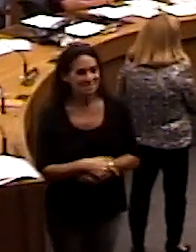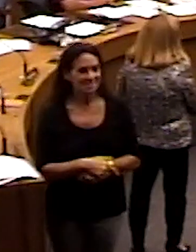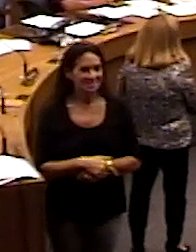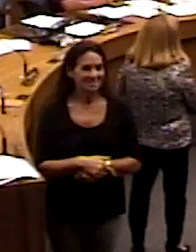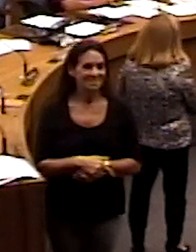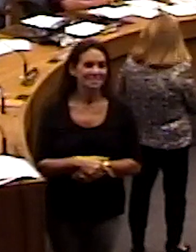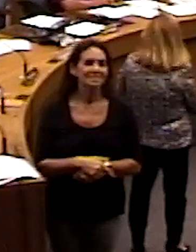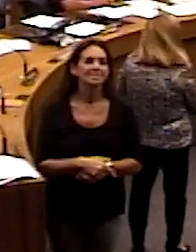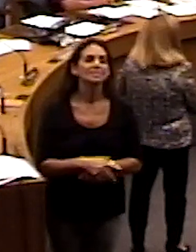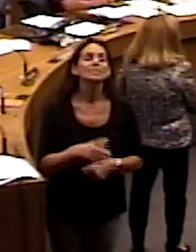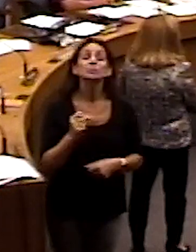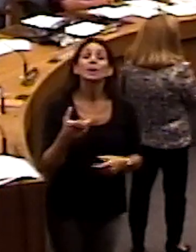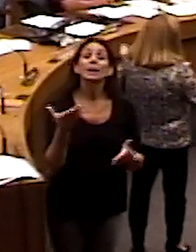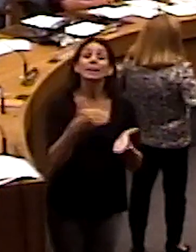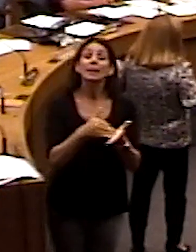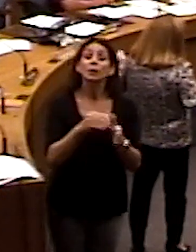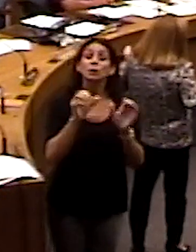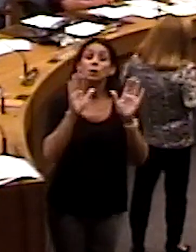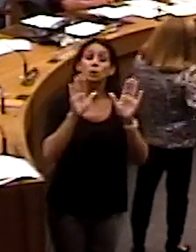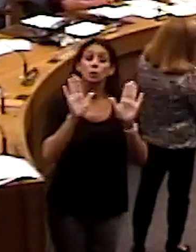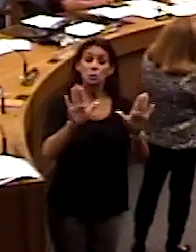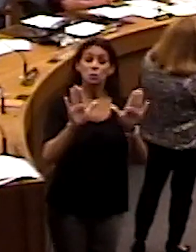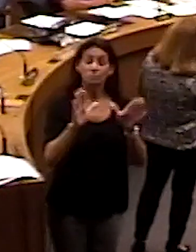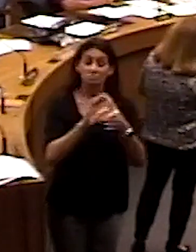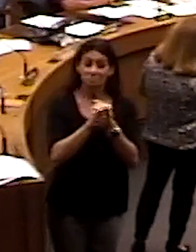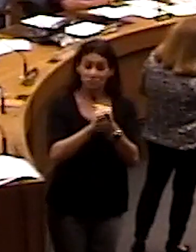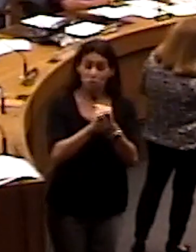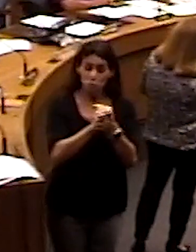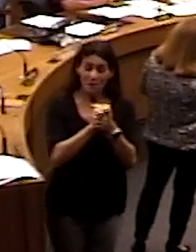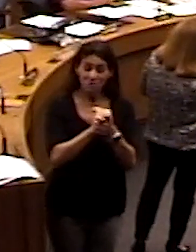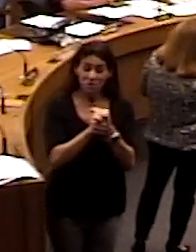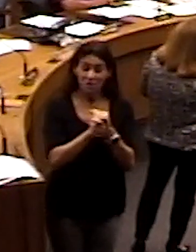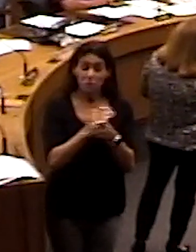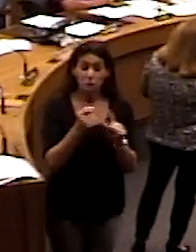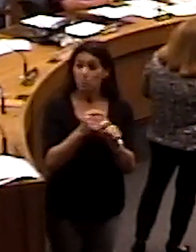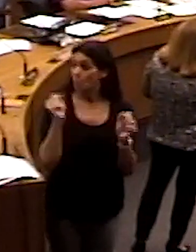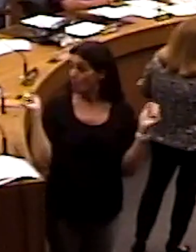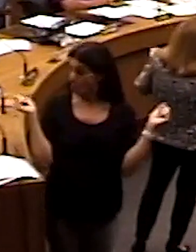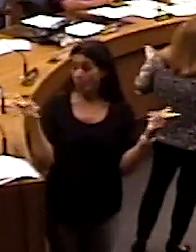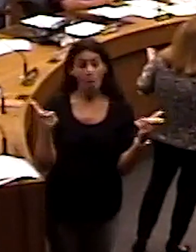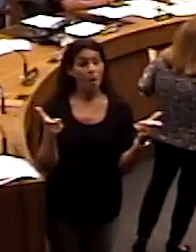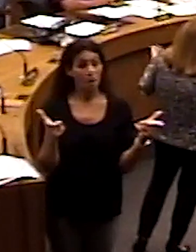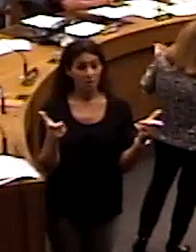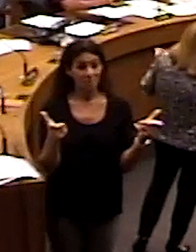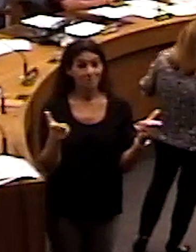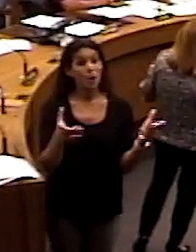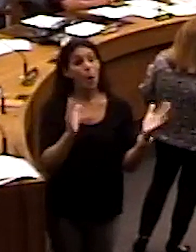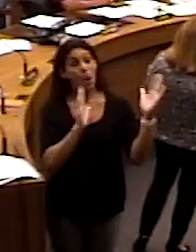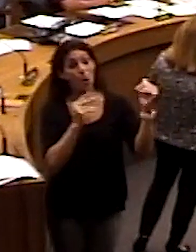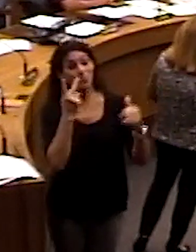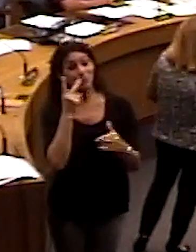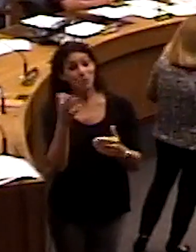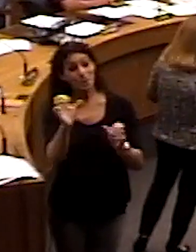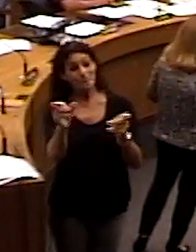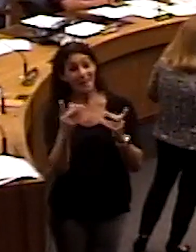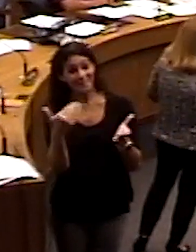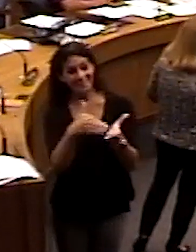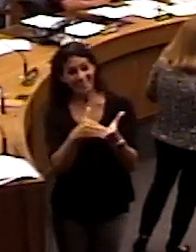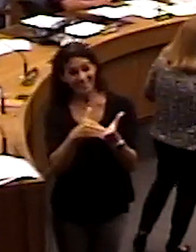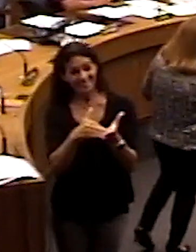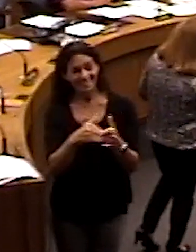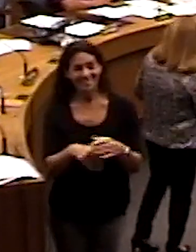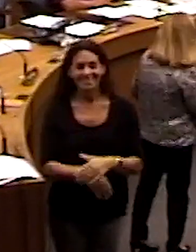So, but again, congratulations from all of us. Congratulations. And hope we see you back here for another 4 years. Yeah.